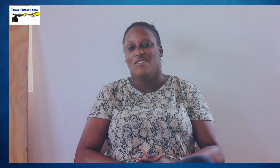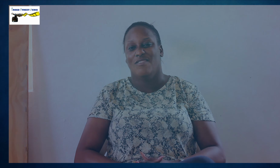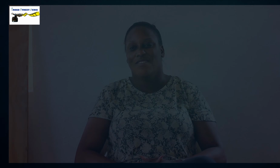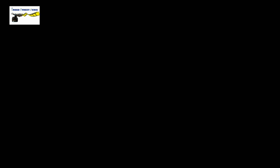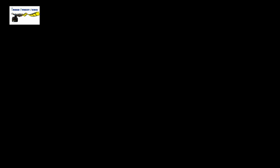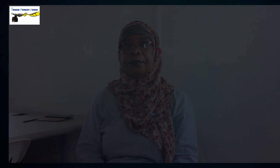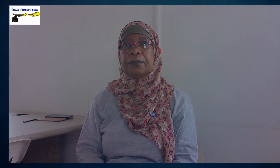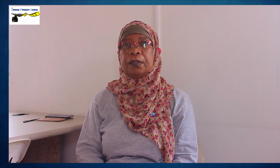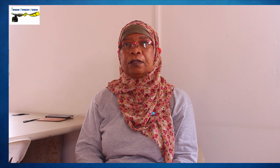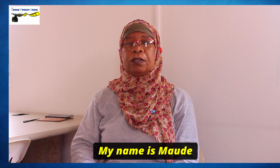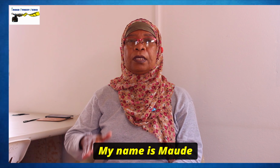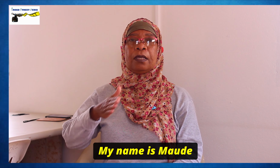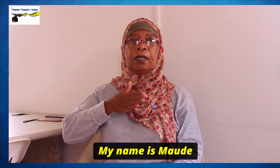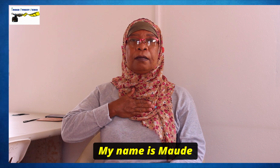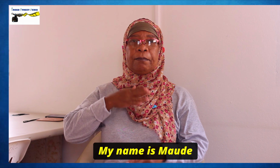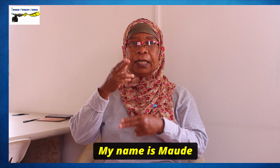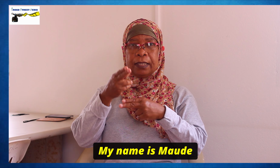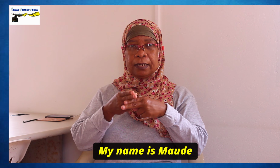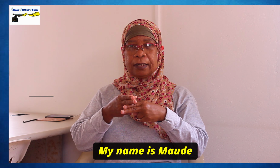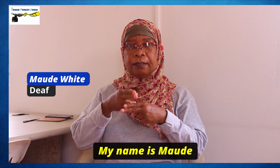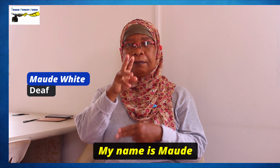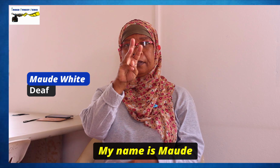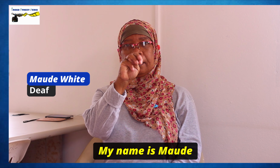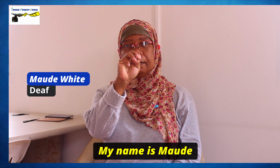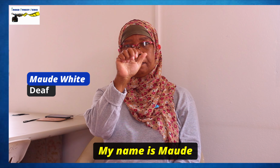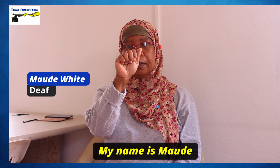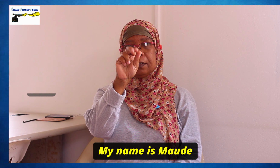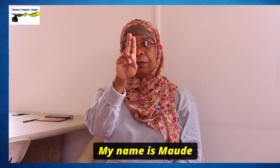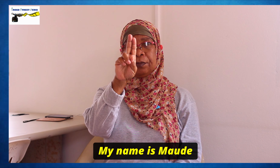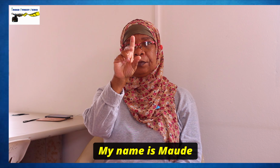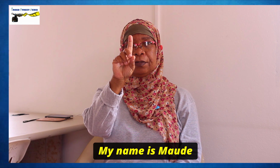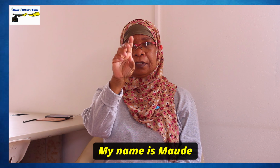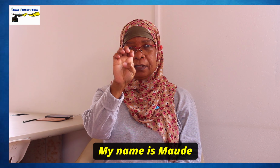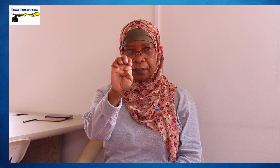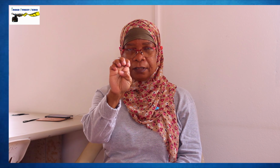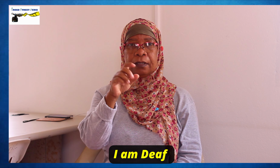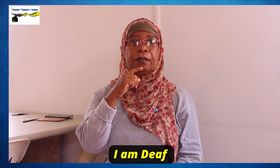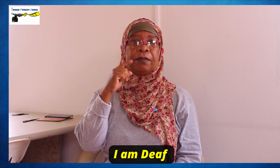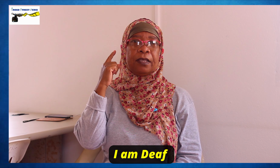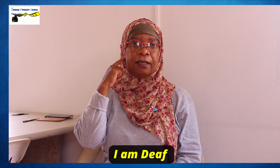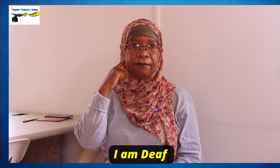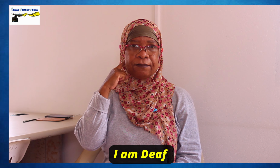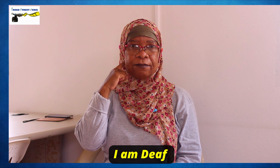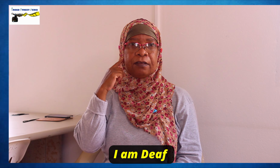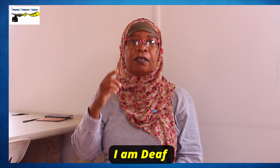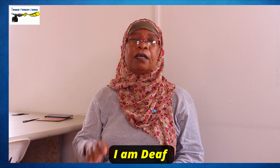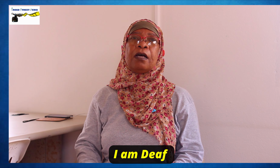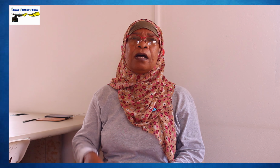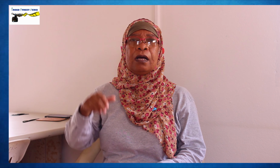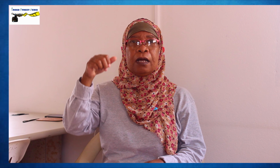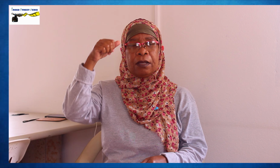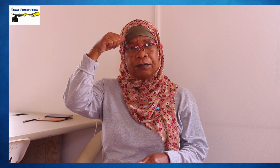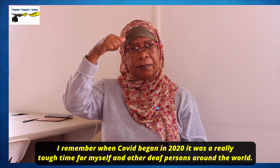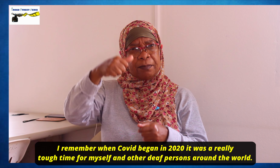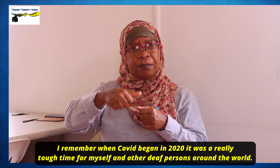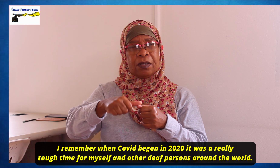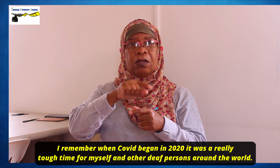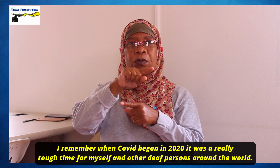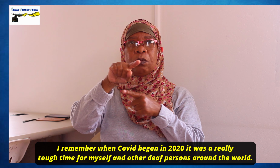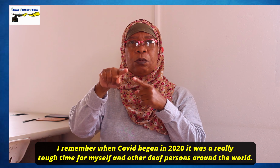frustrating. My name is Maud. I am deaf. I remember when